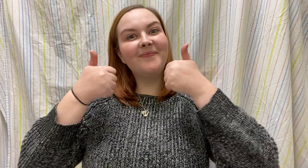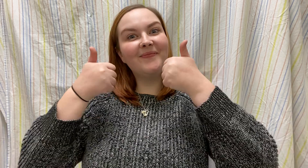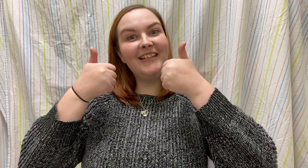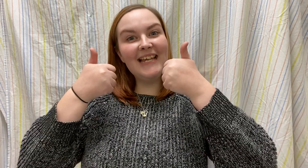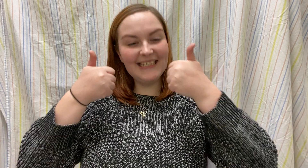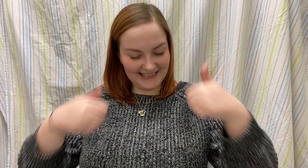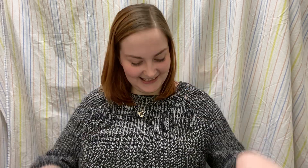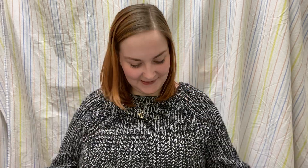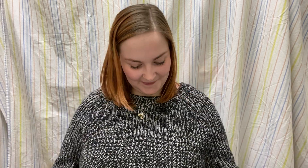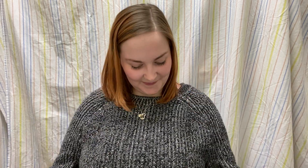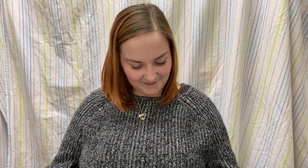Yes.